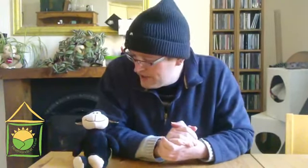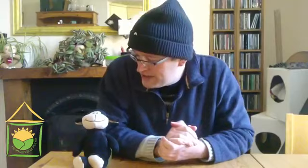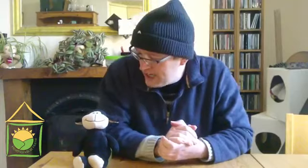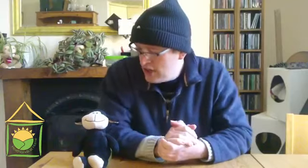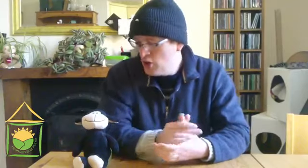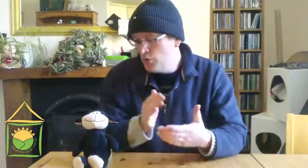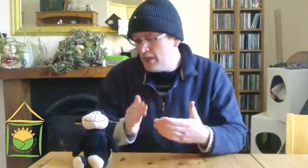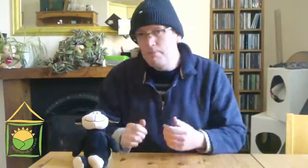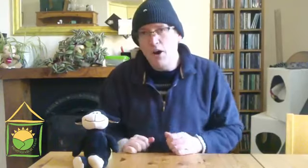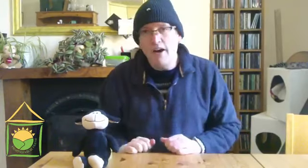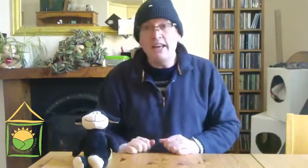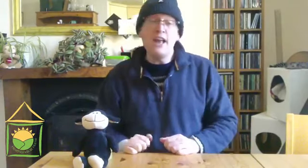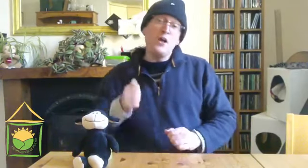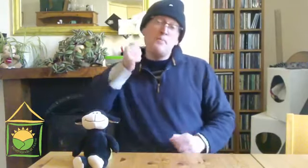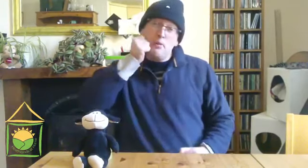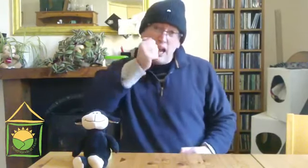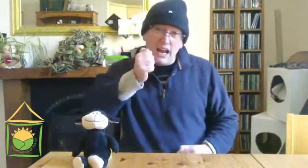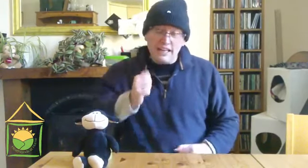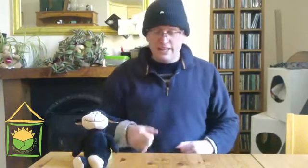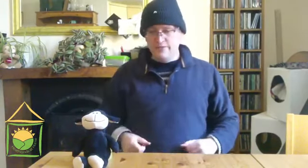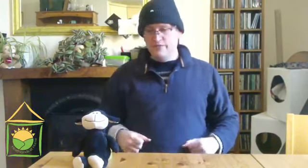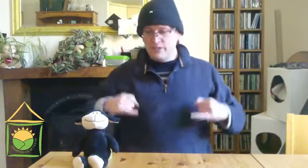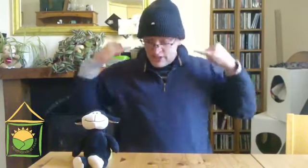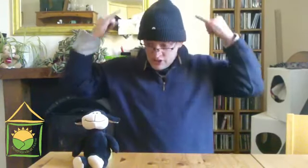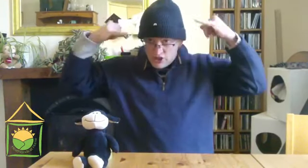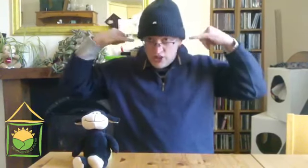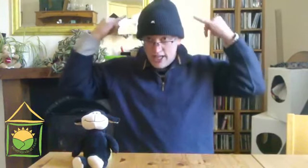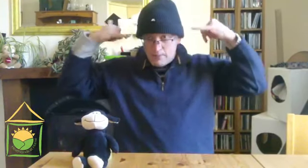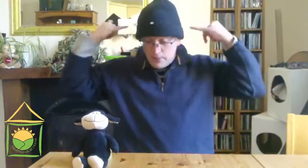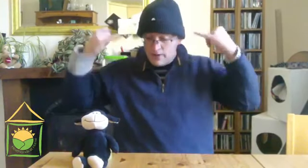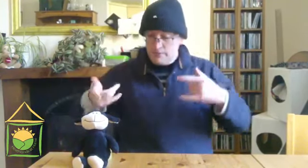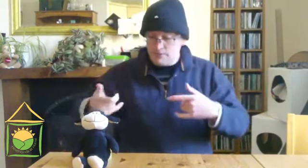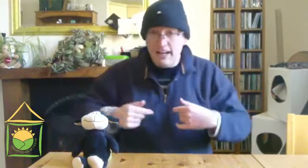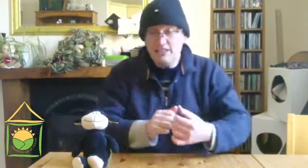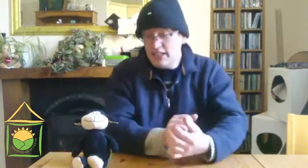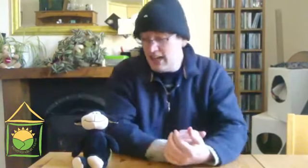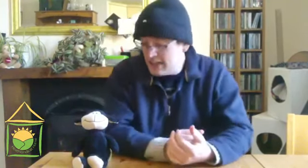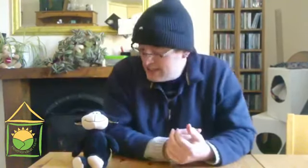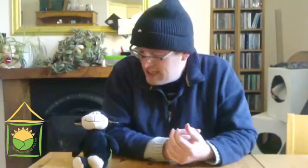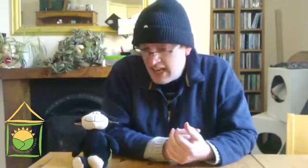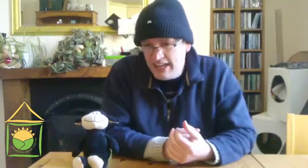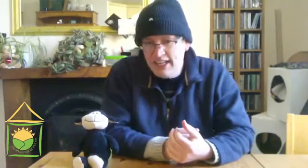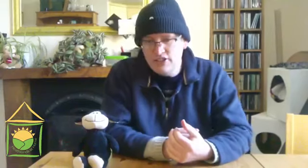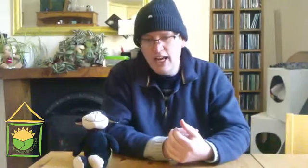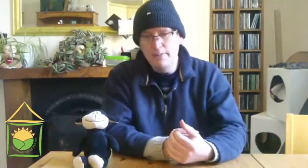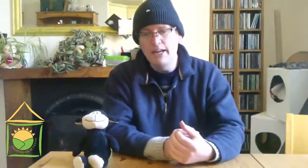that with my black sheep friend here. And his name is